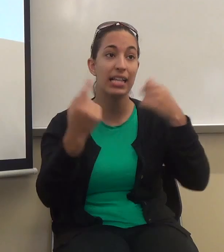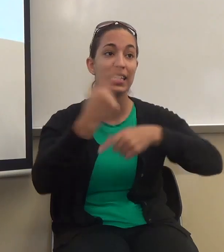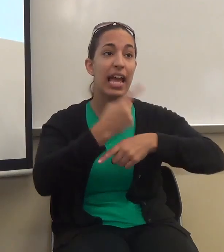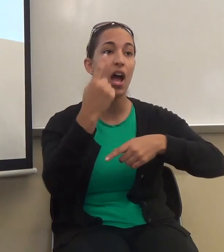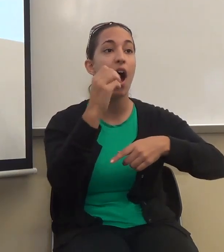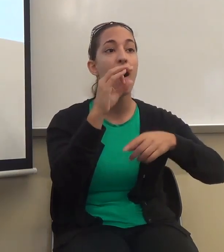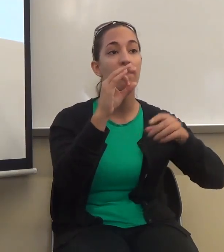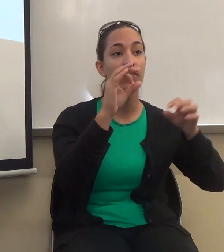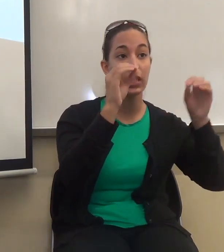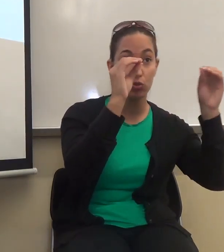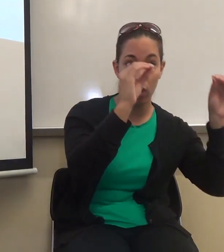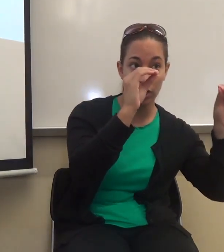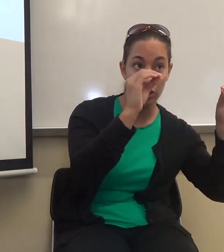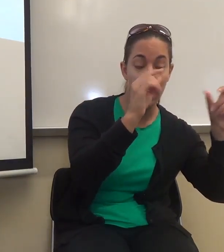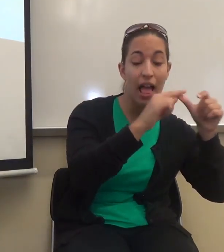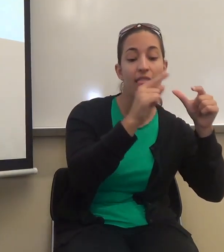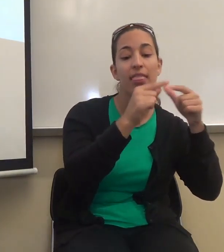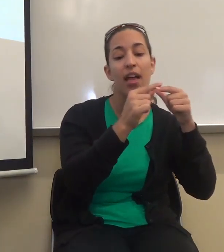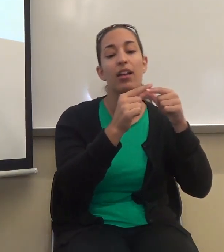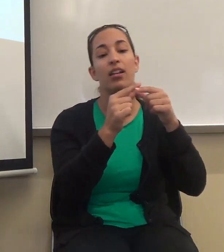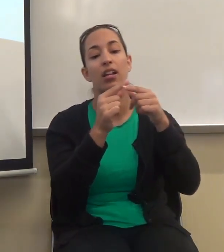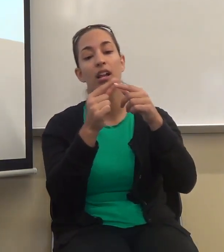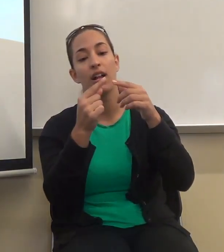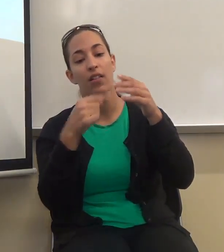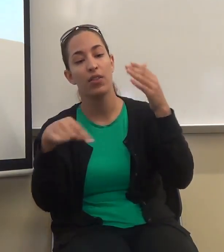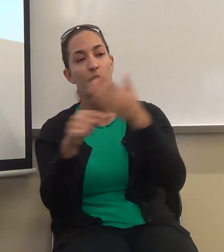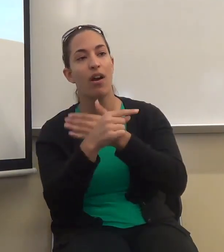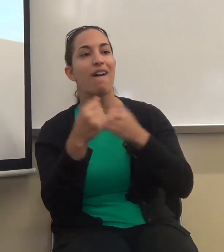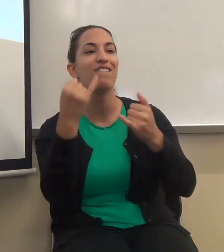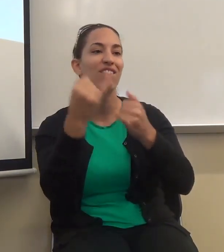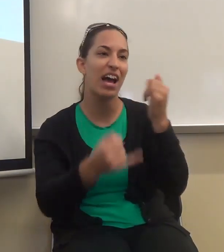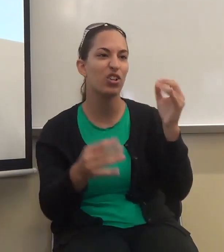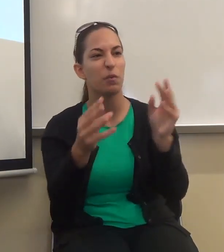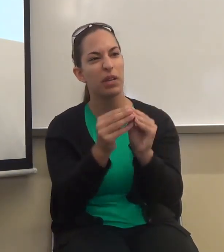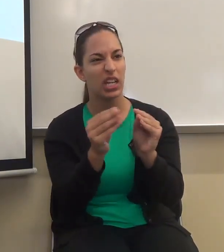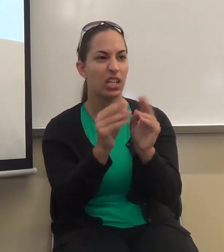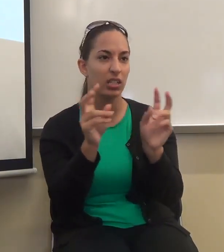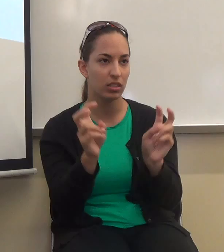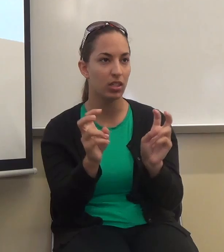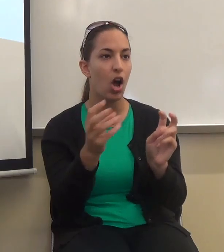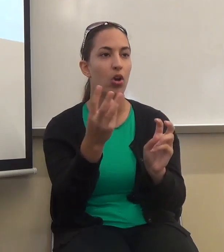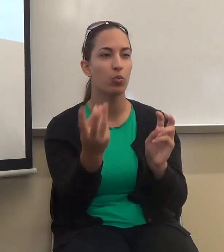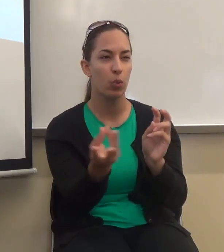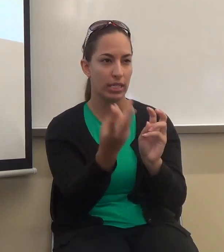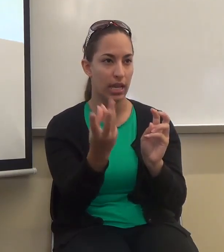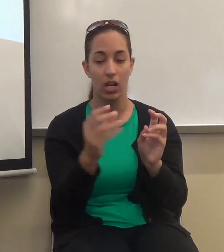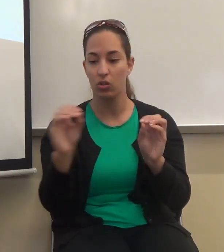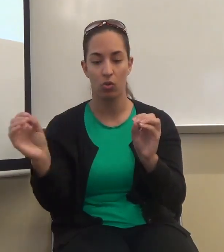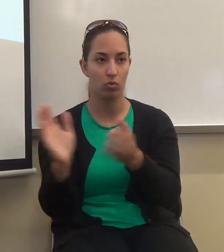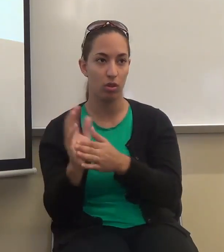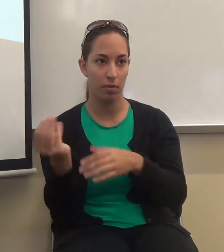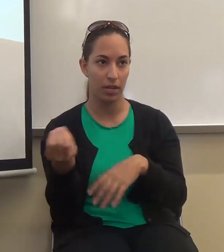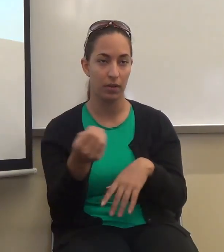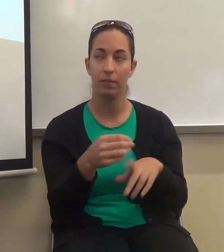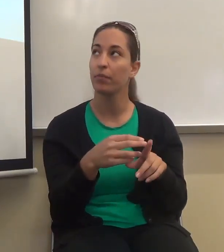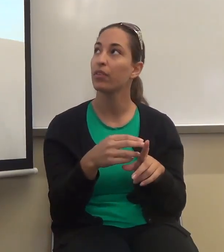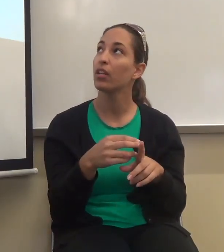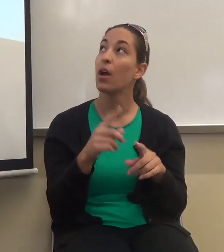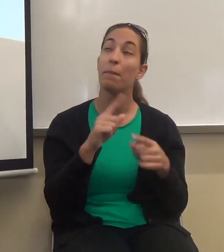and then we do have a required final meeting. We'll talk about that when we get closer to it. However, the point